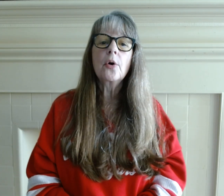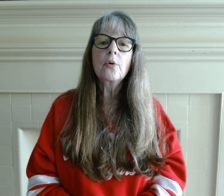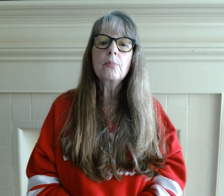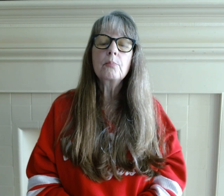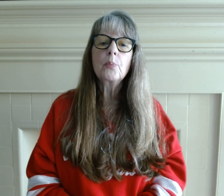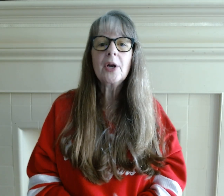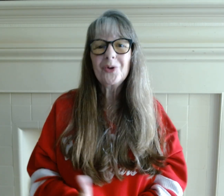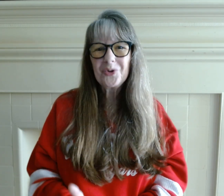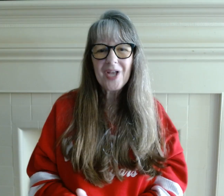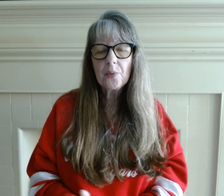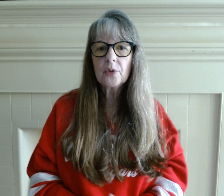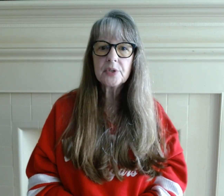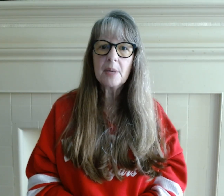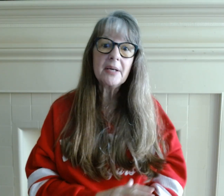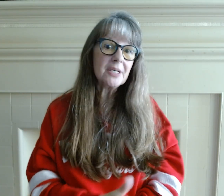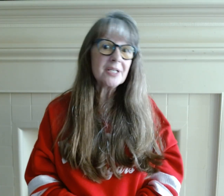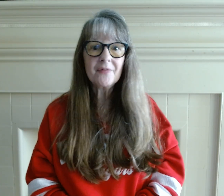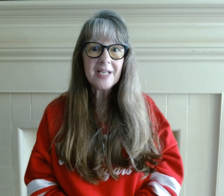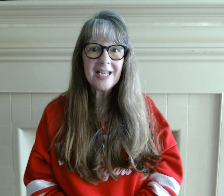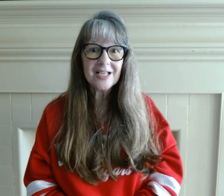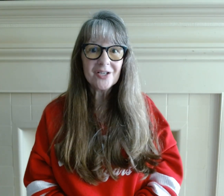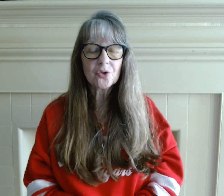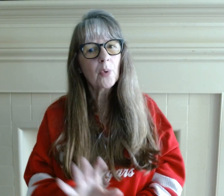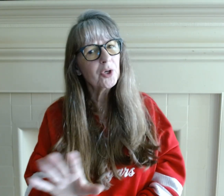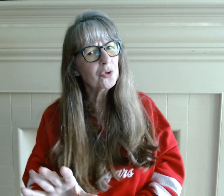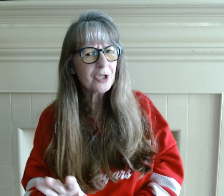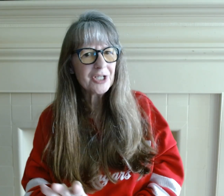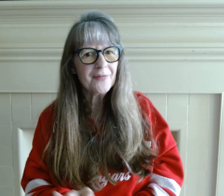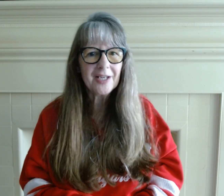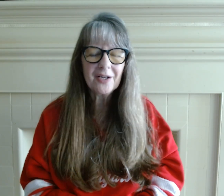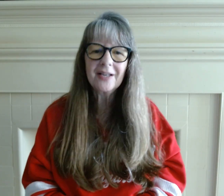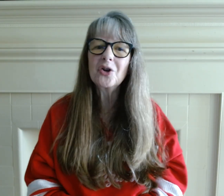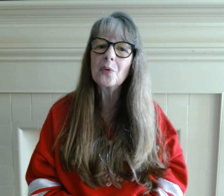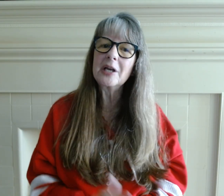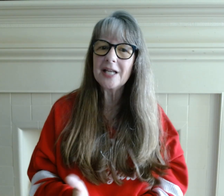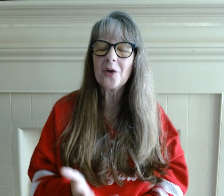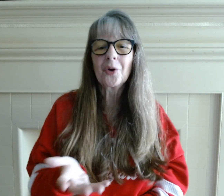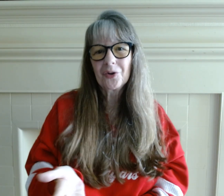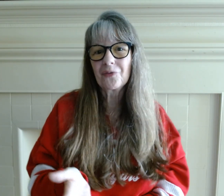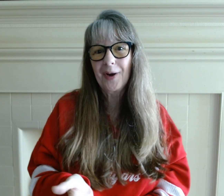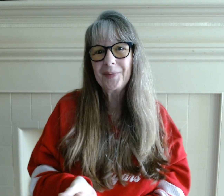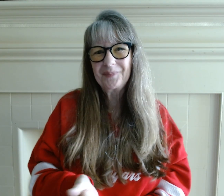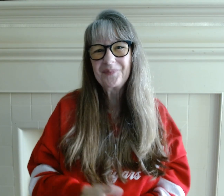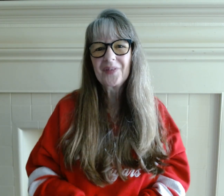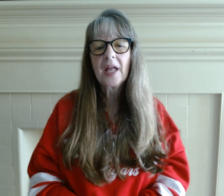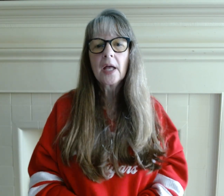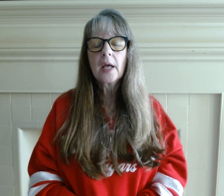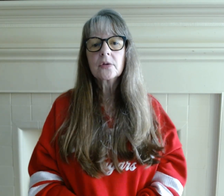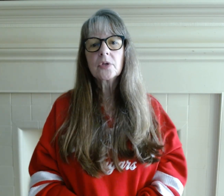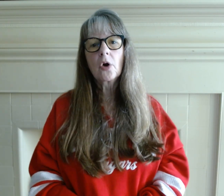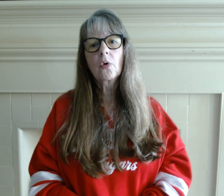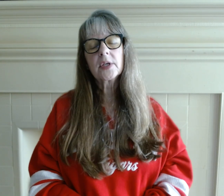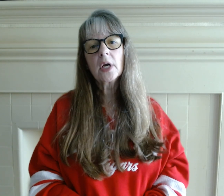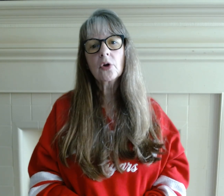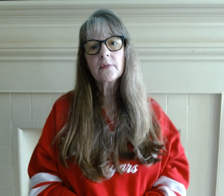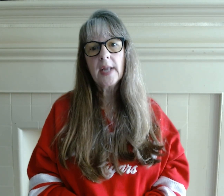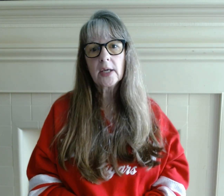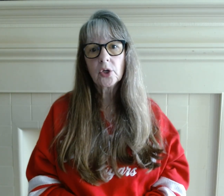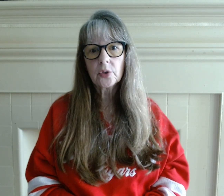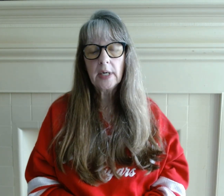So we don't use that. We don't say my nativity is, or where's your nativity? We say where are you from. So that's not in our vernacular